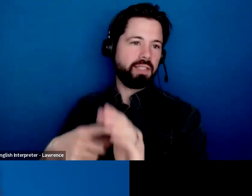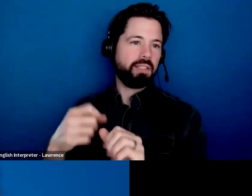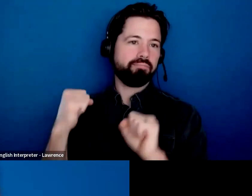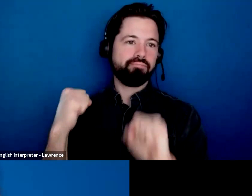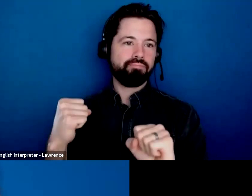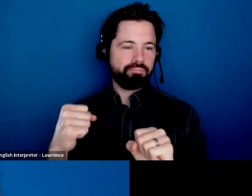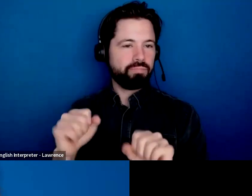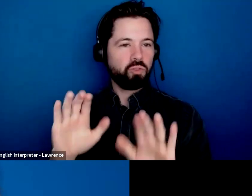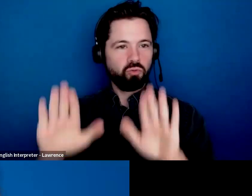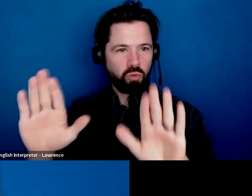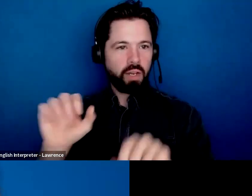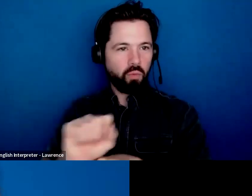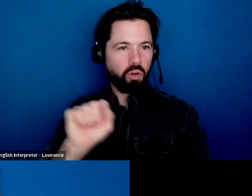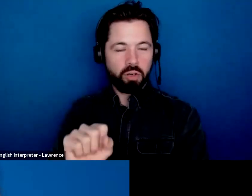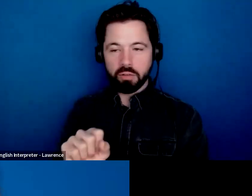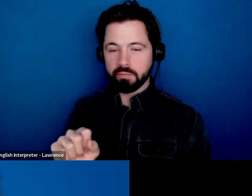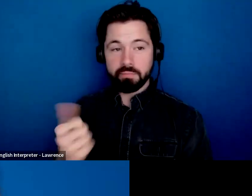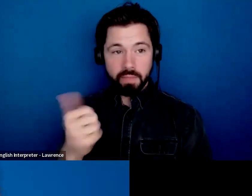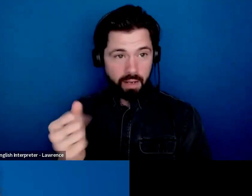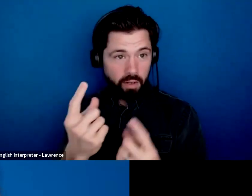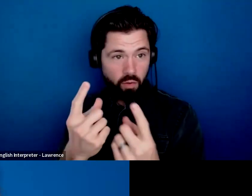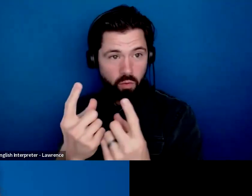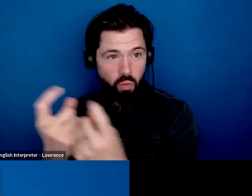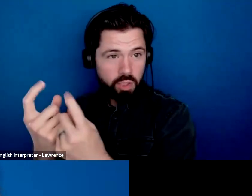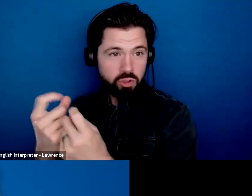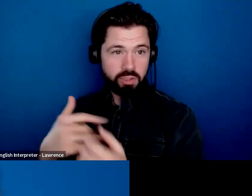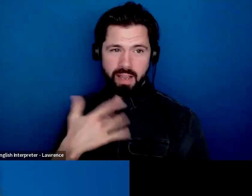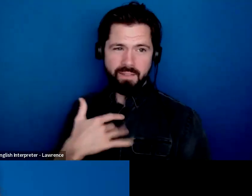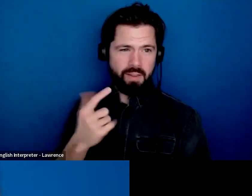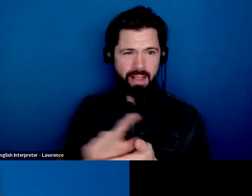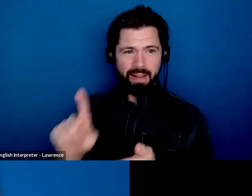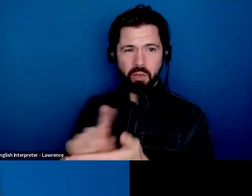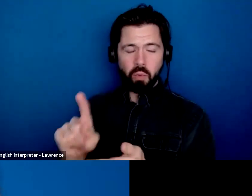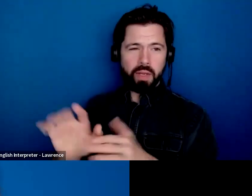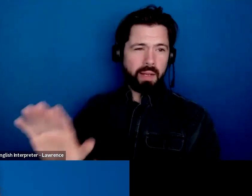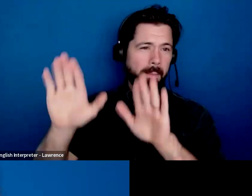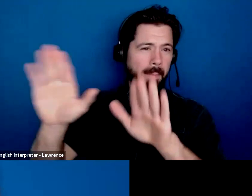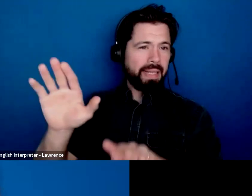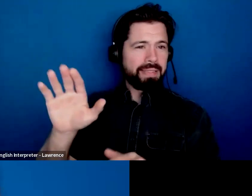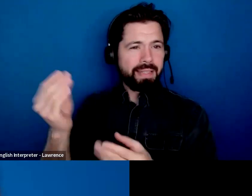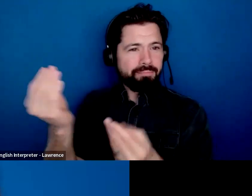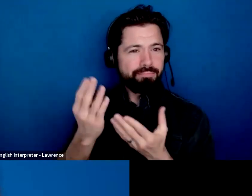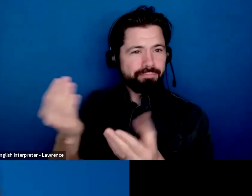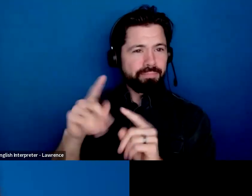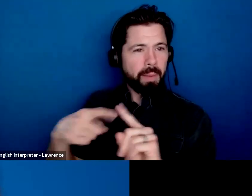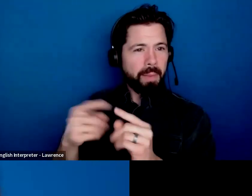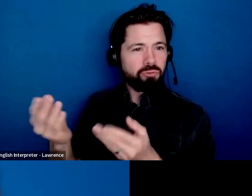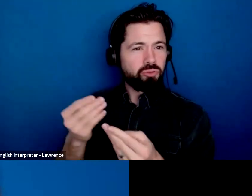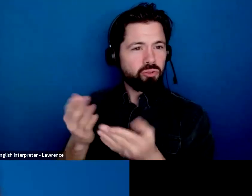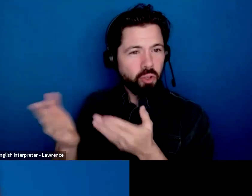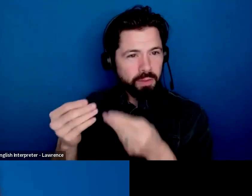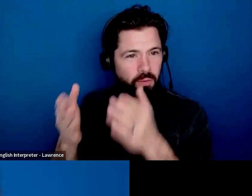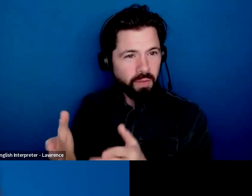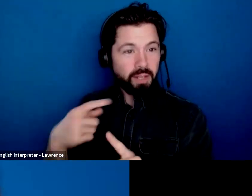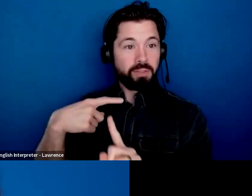that, but I feel like every single week I getting amazing news about how awesome our service providers are doing. And I also get to share with you guys